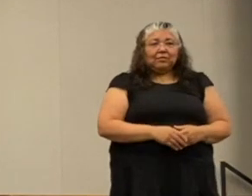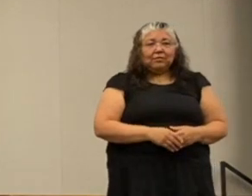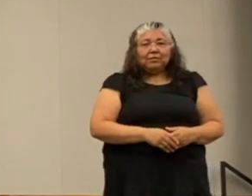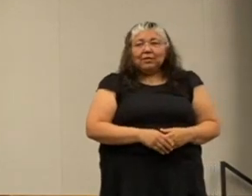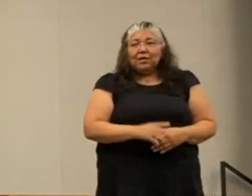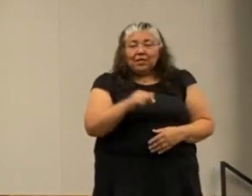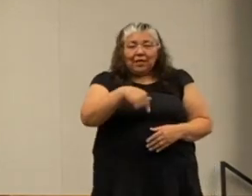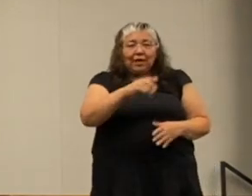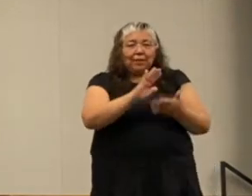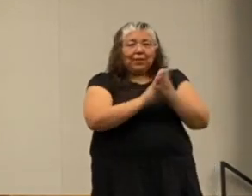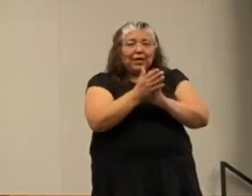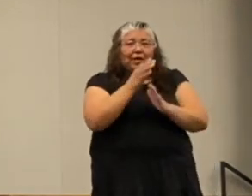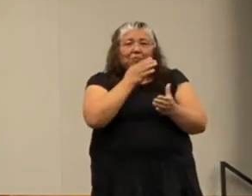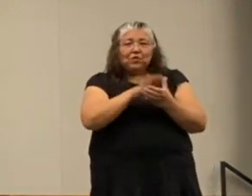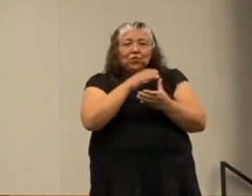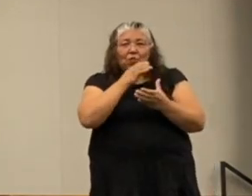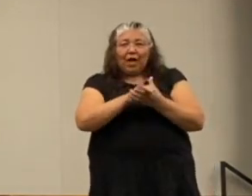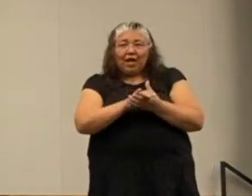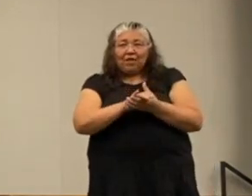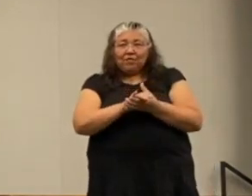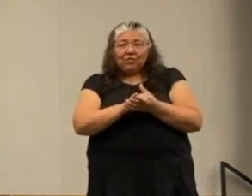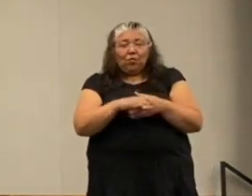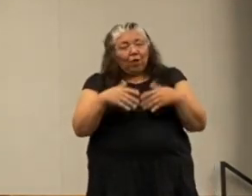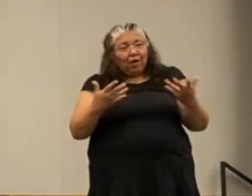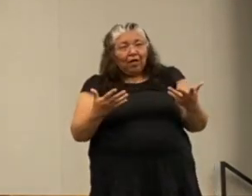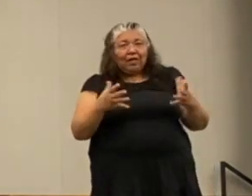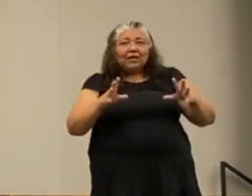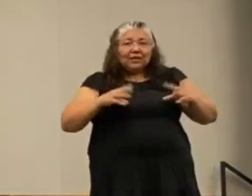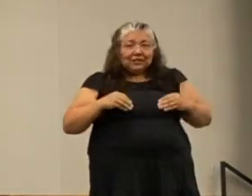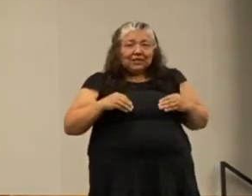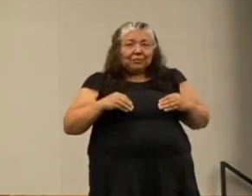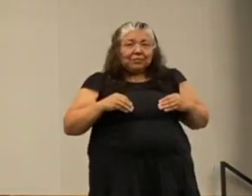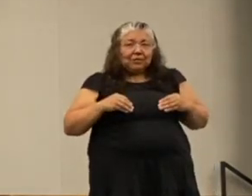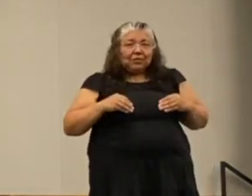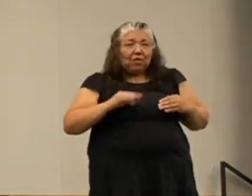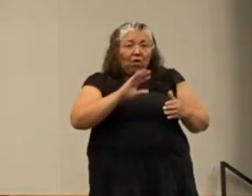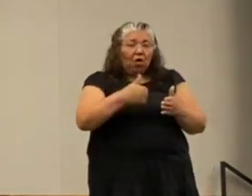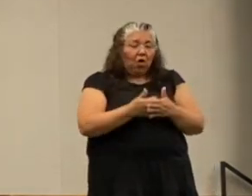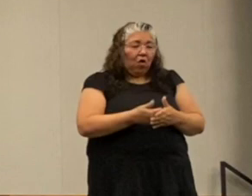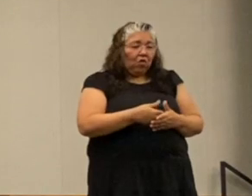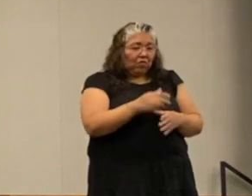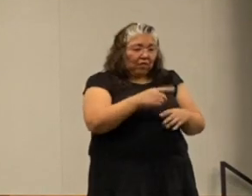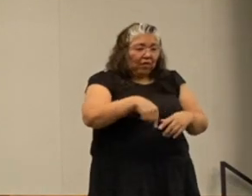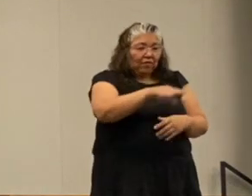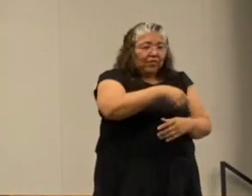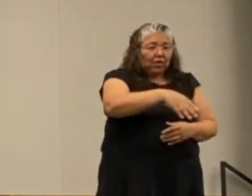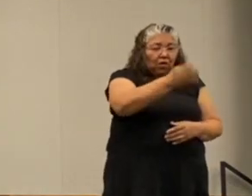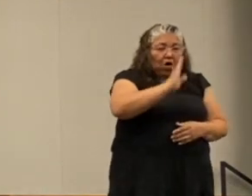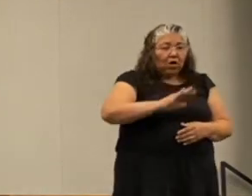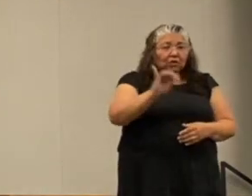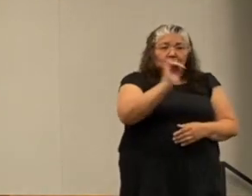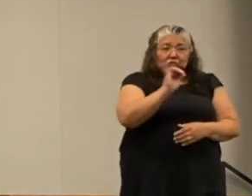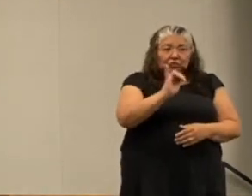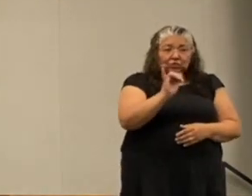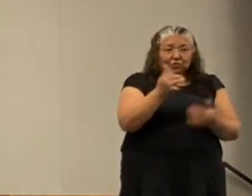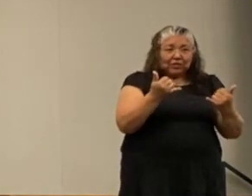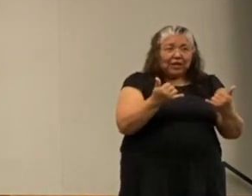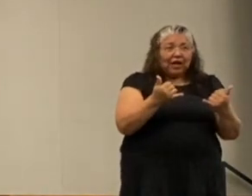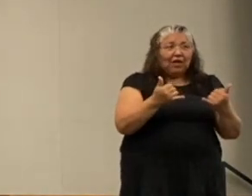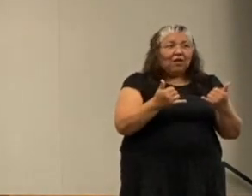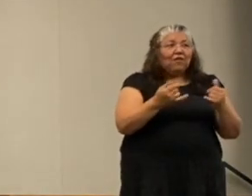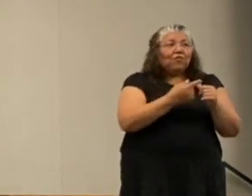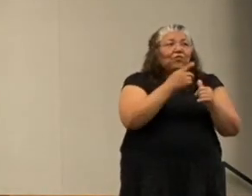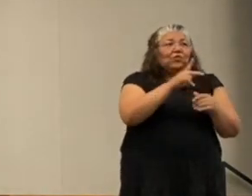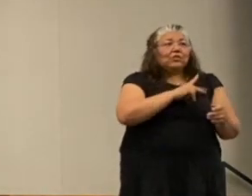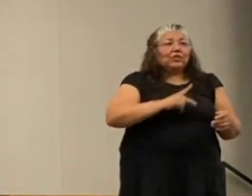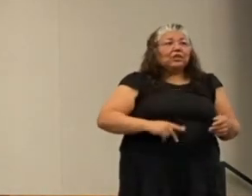and they became his wives, well, he accepted all their gods too. Check this out in 1 Kings 11 through